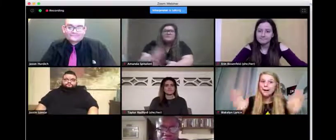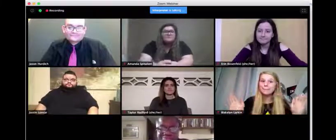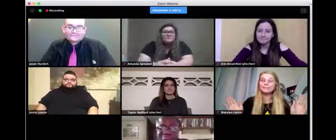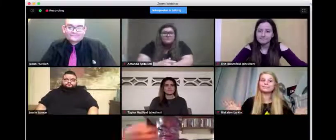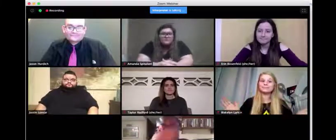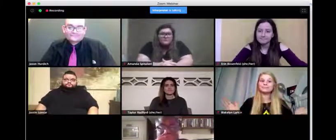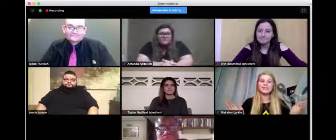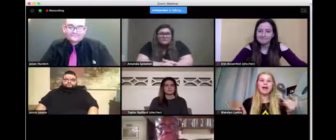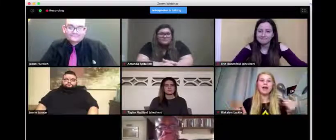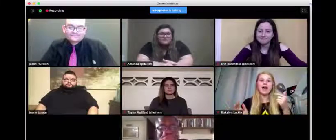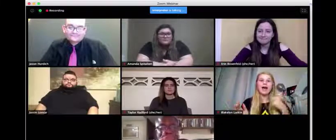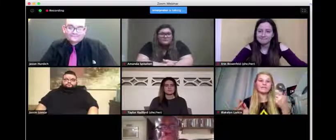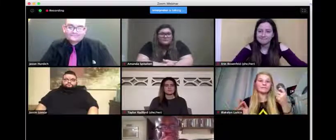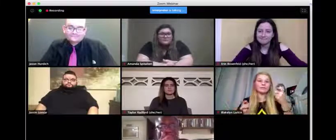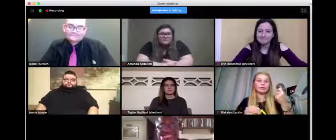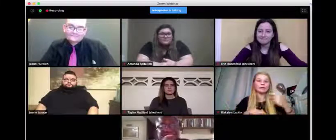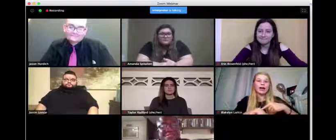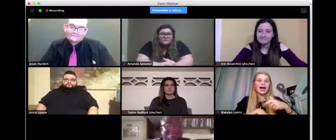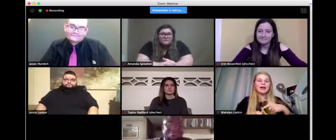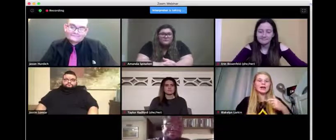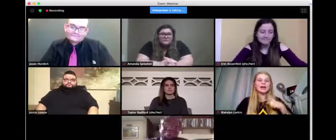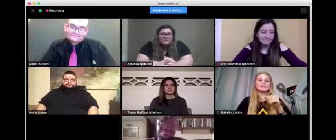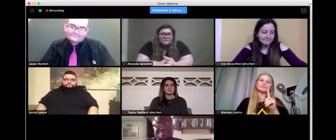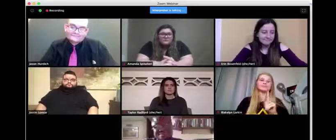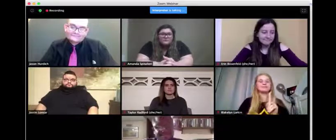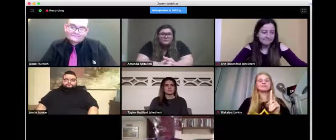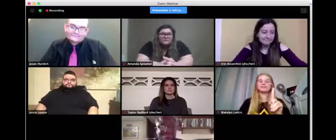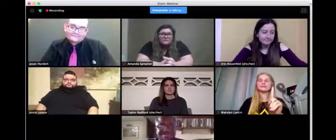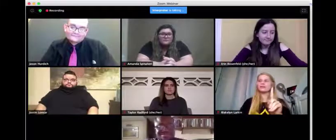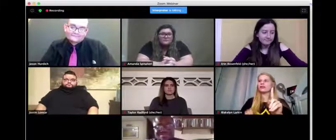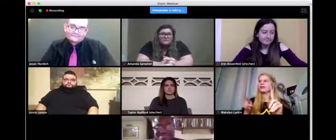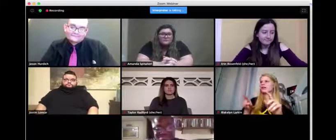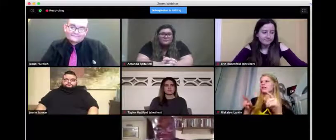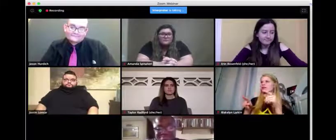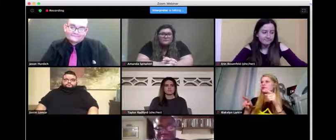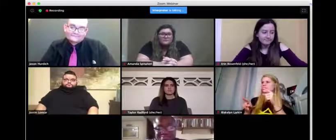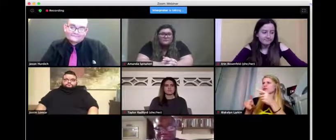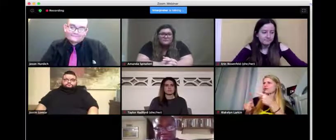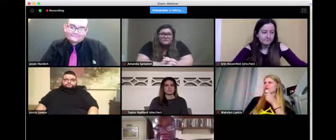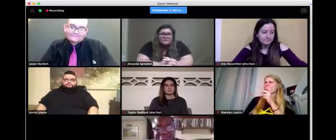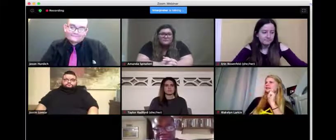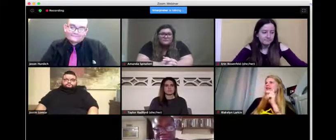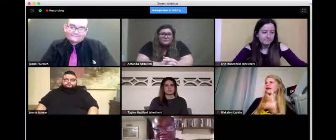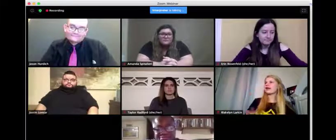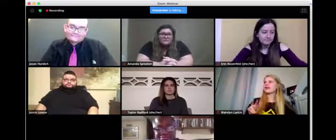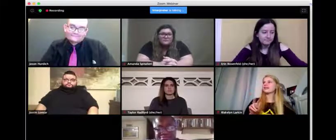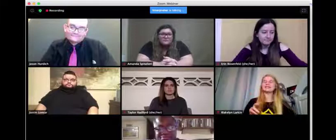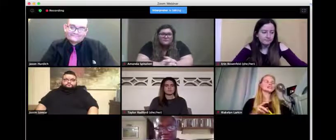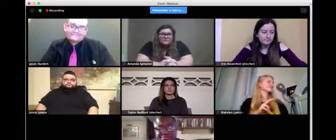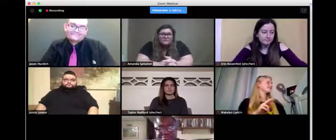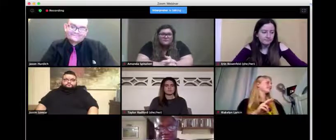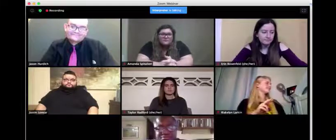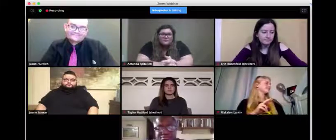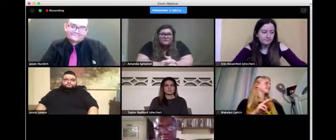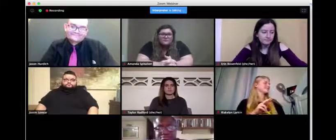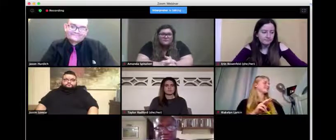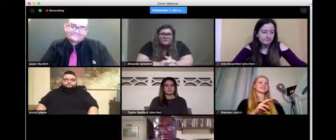and somebody says, "Oh, are you from TikTok?" And I'm like, "Yeah." And the first time I